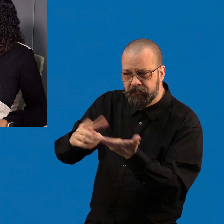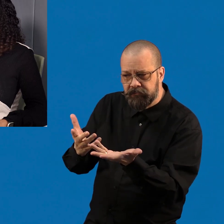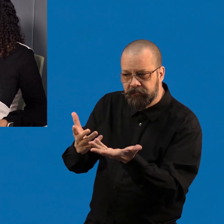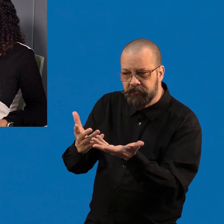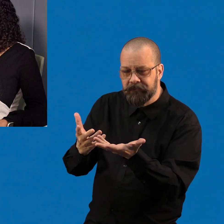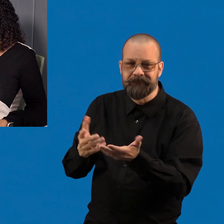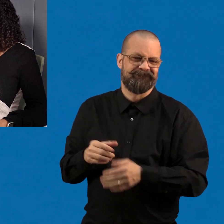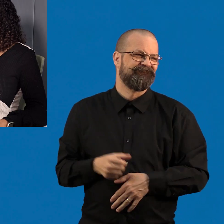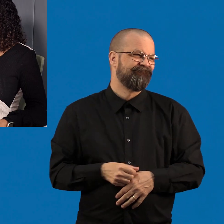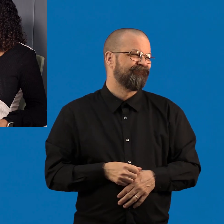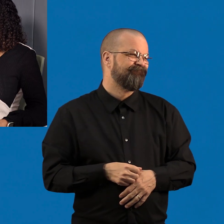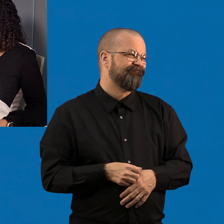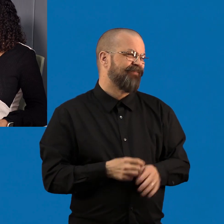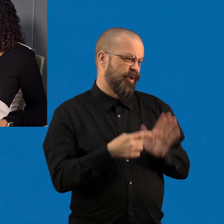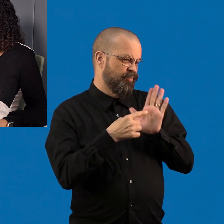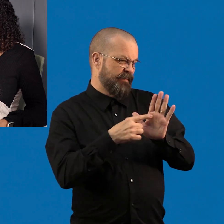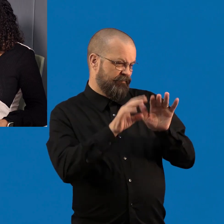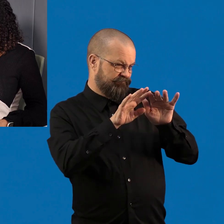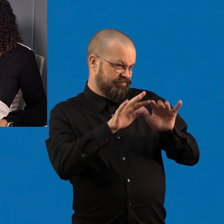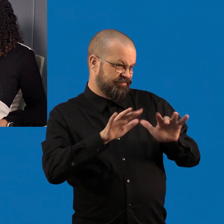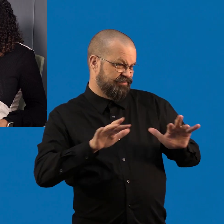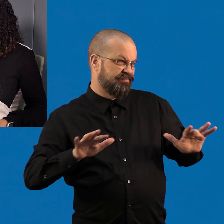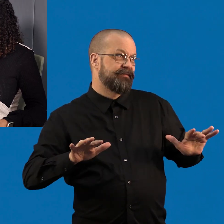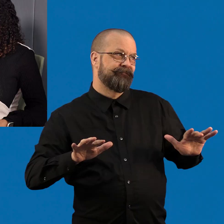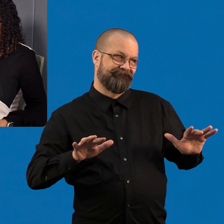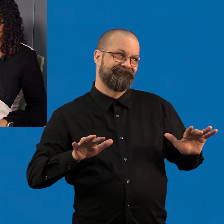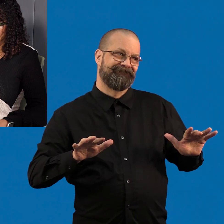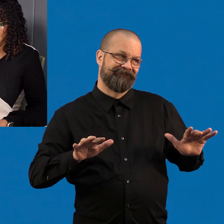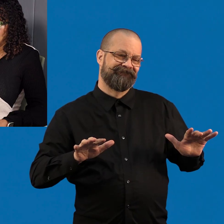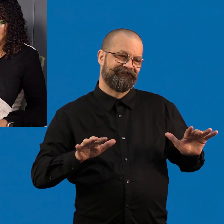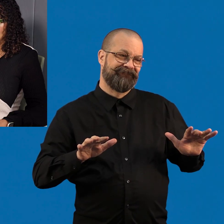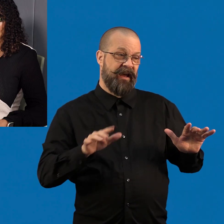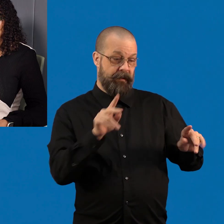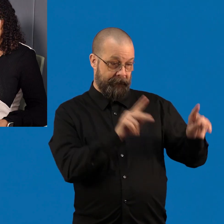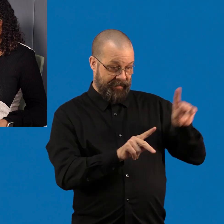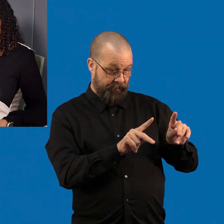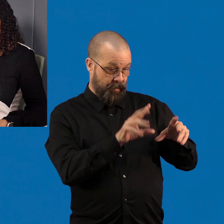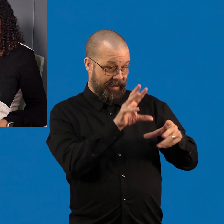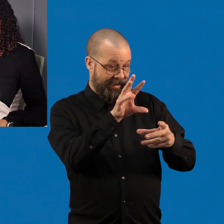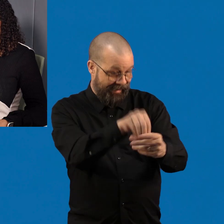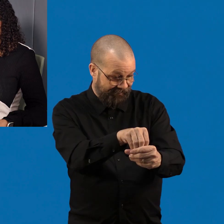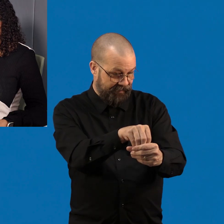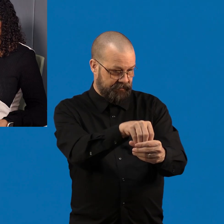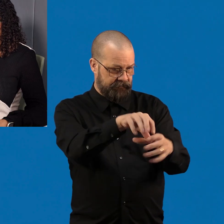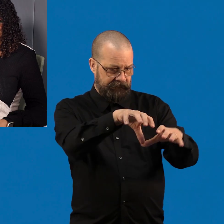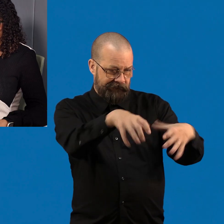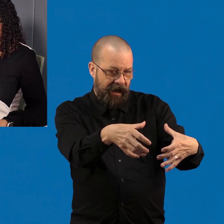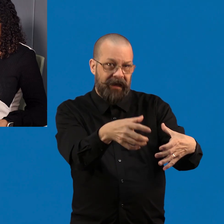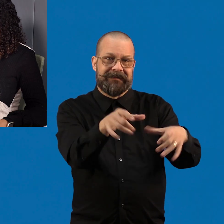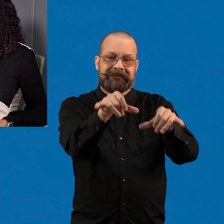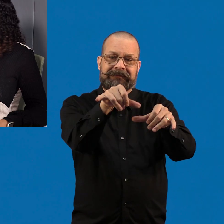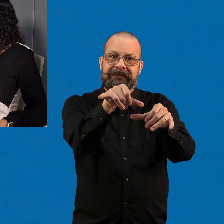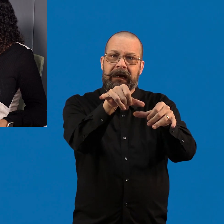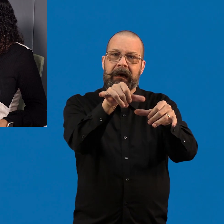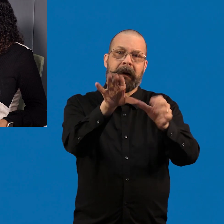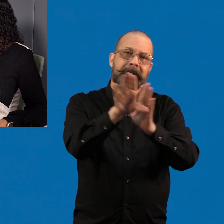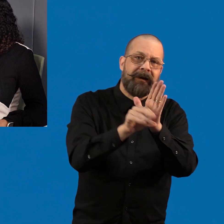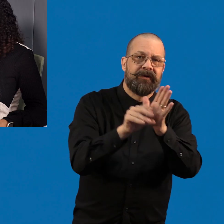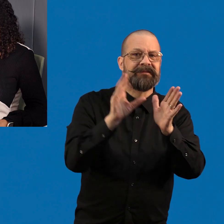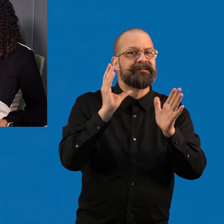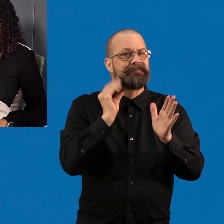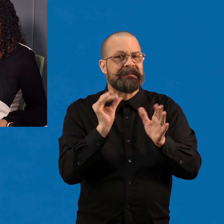research? Representation. That's a huge one. If people in the study all come from